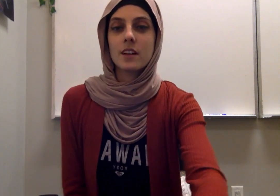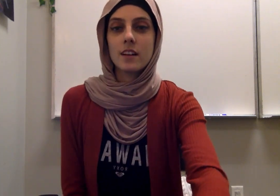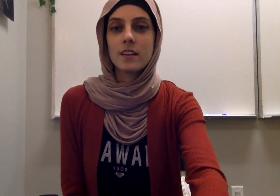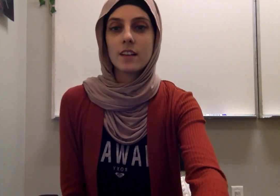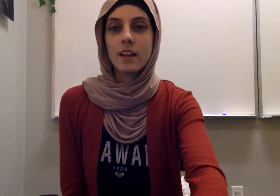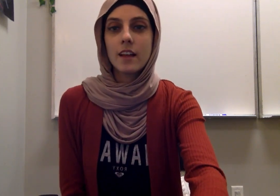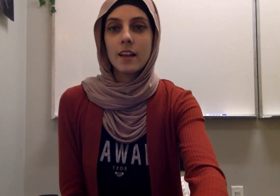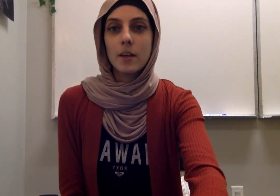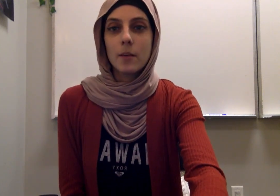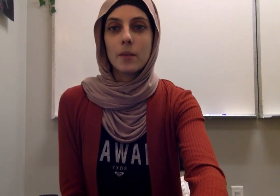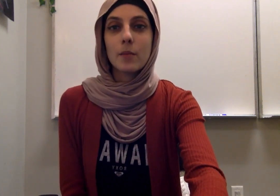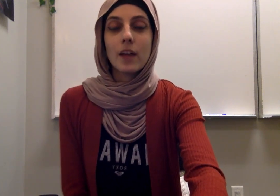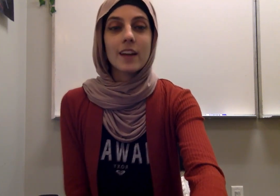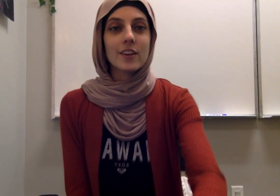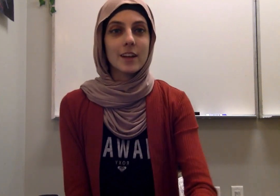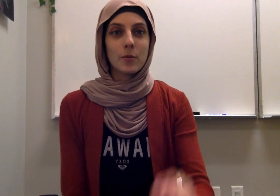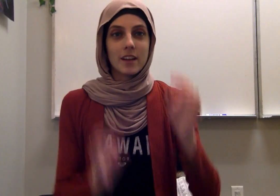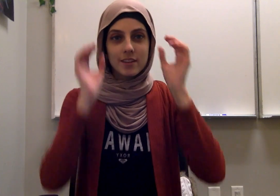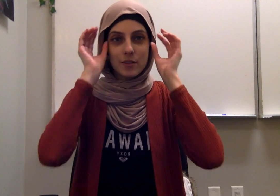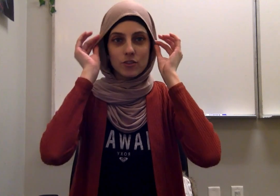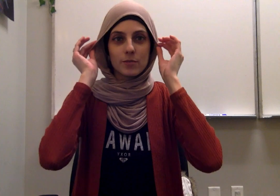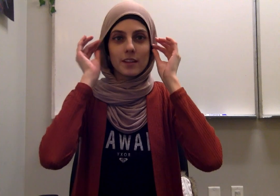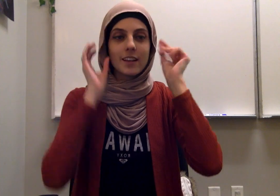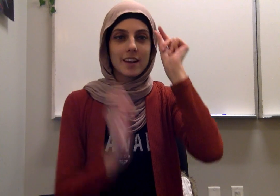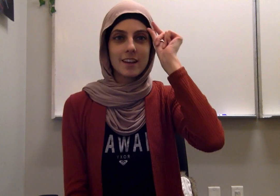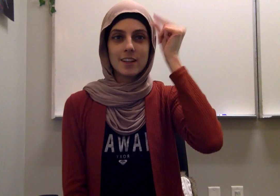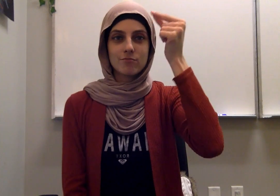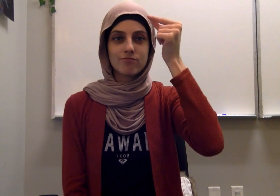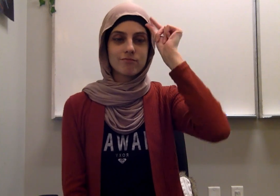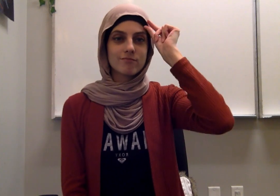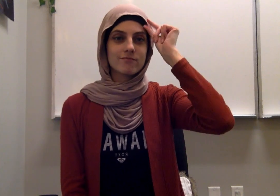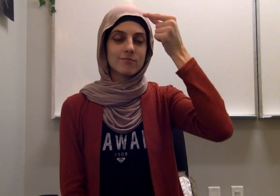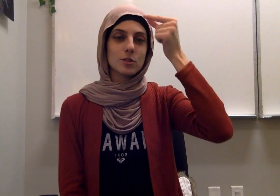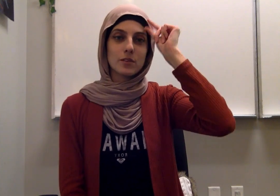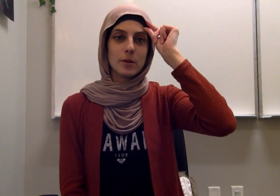Right? Pea-brain or nitwit, which just means like you have a small brain.